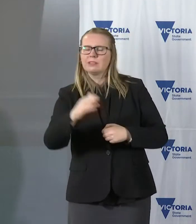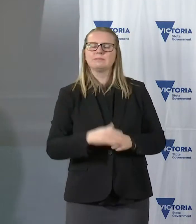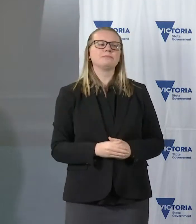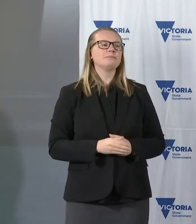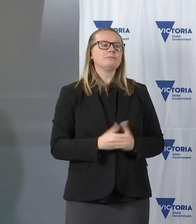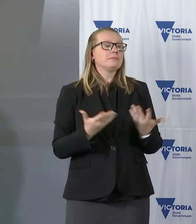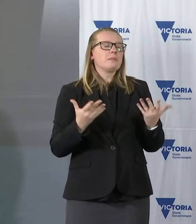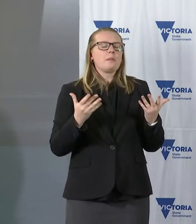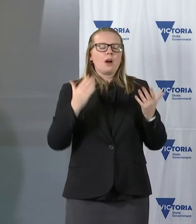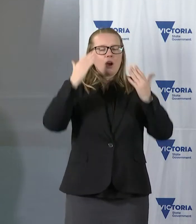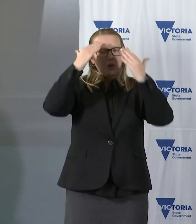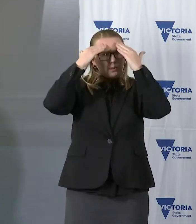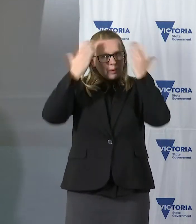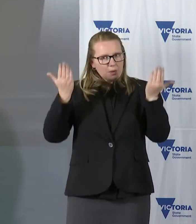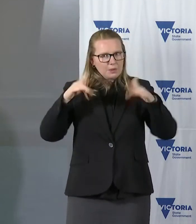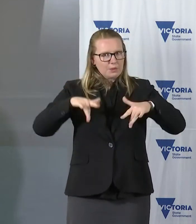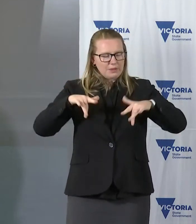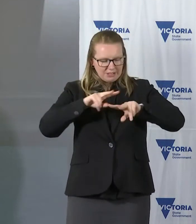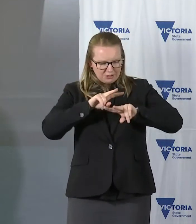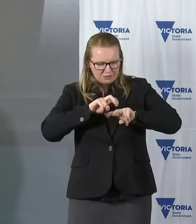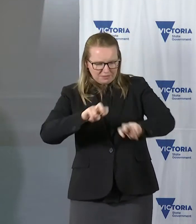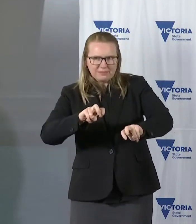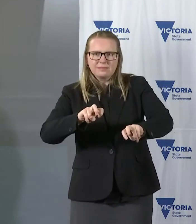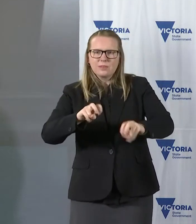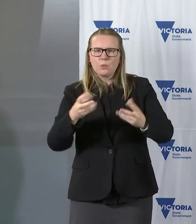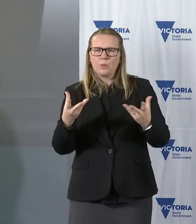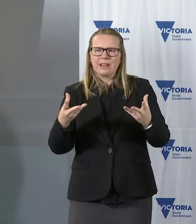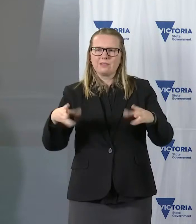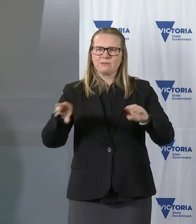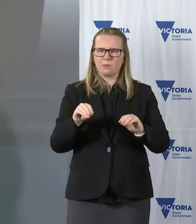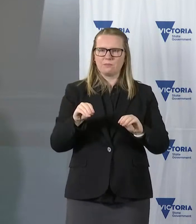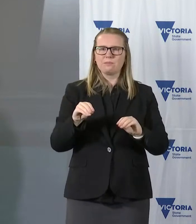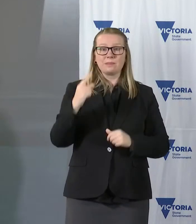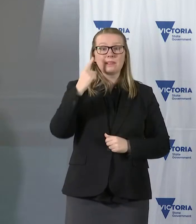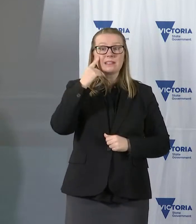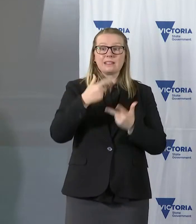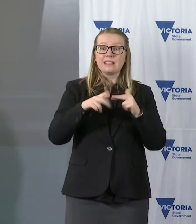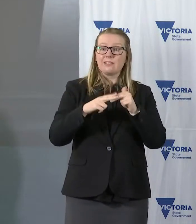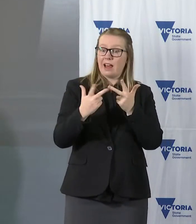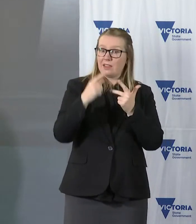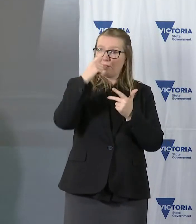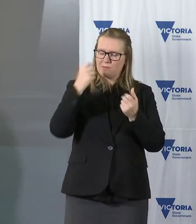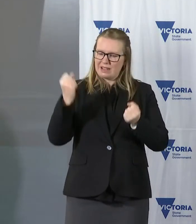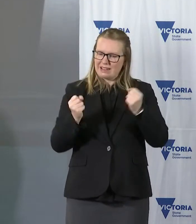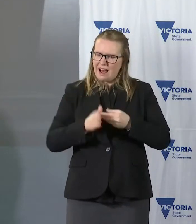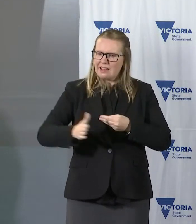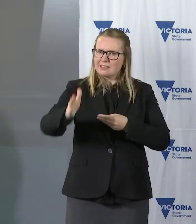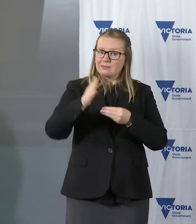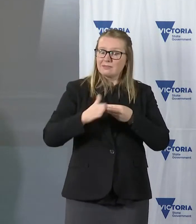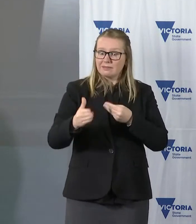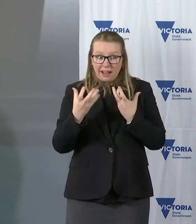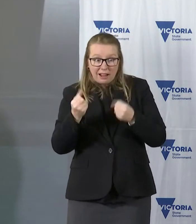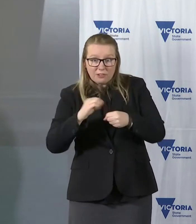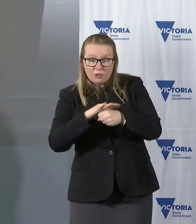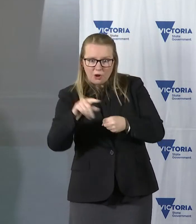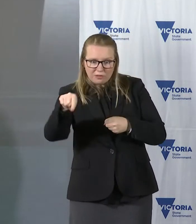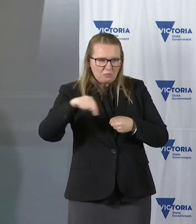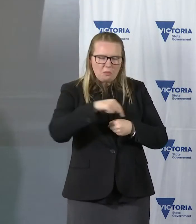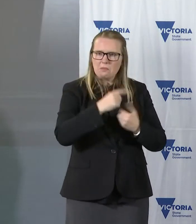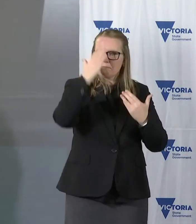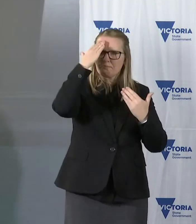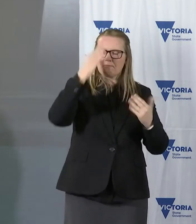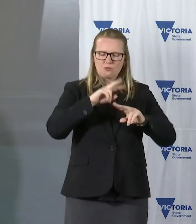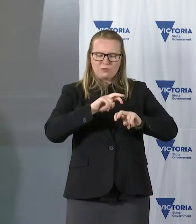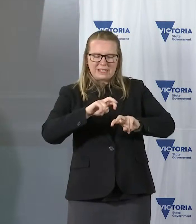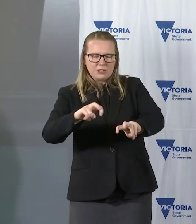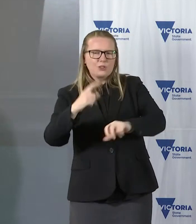whether anyone who's subsequently tested positive has gone through that testing site, but we have to do all of the investigations as to where he might